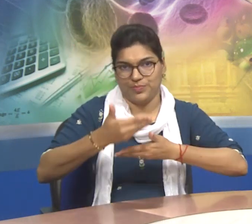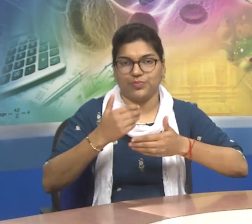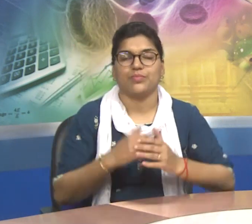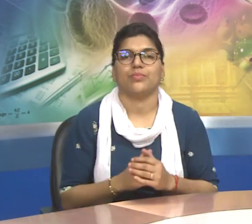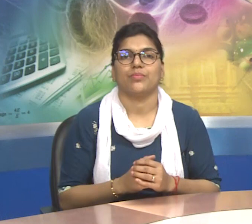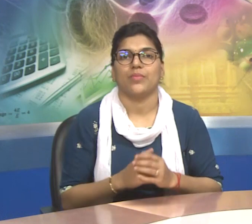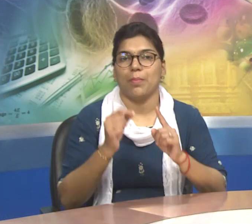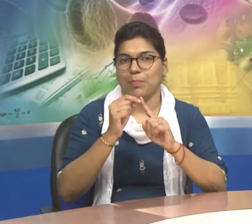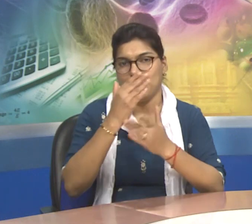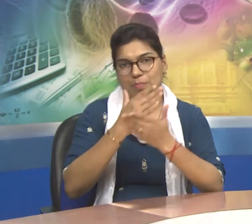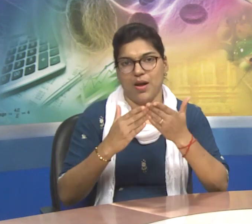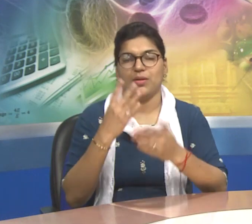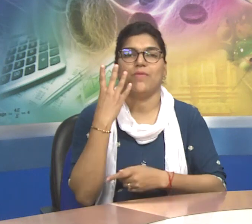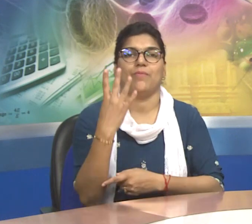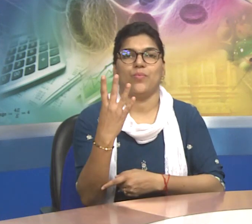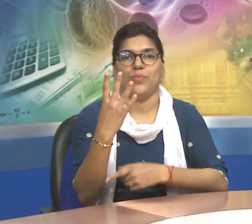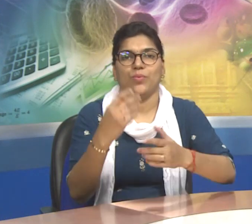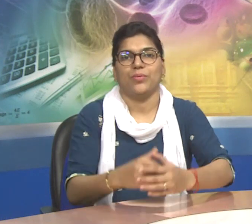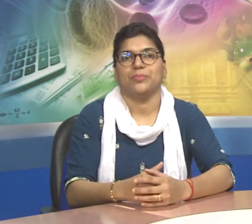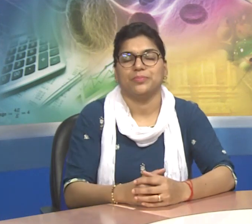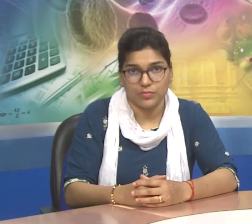This video is part 4.